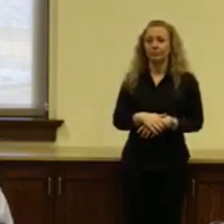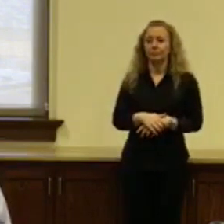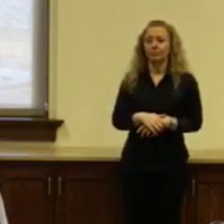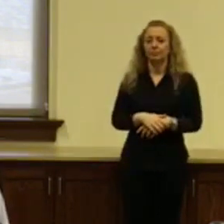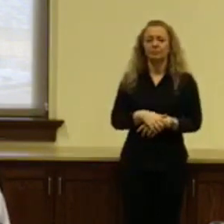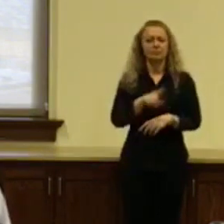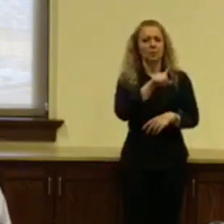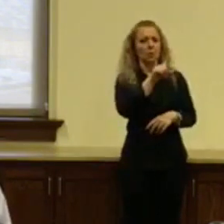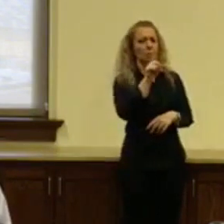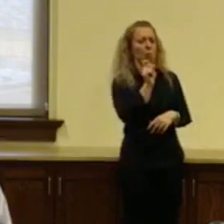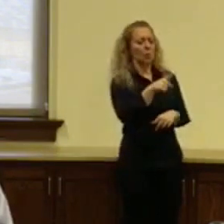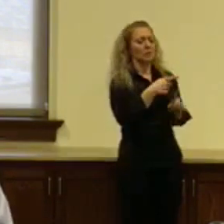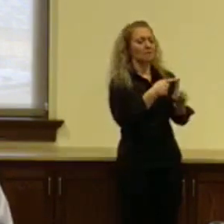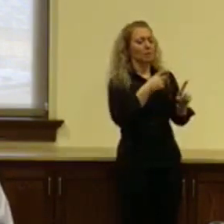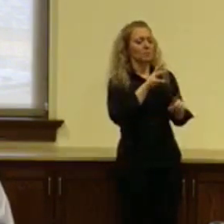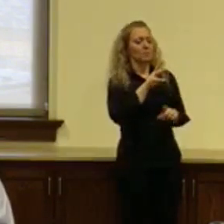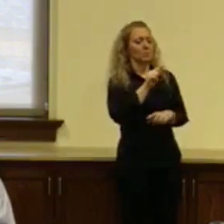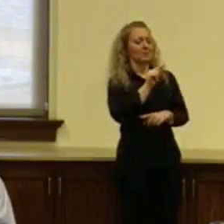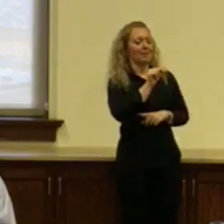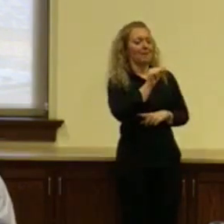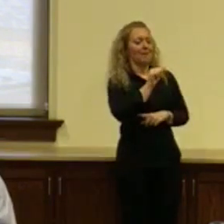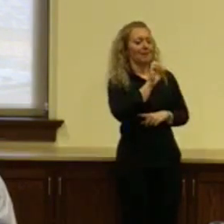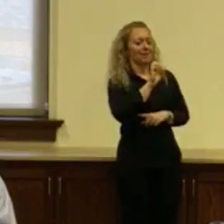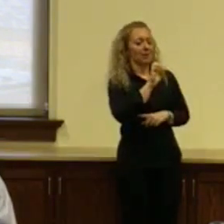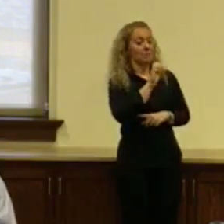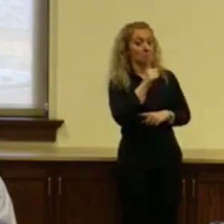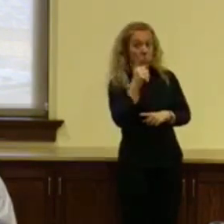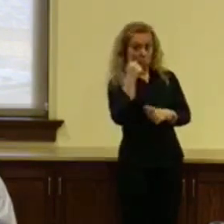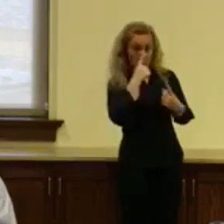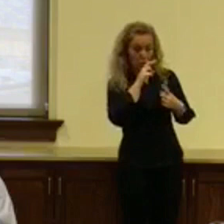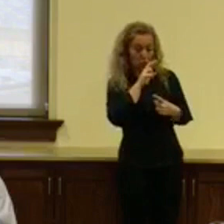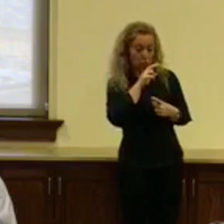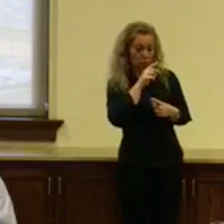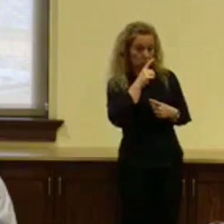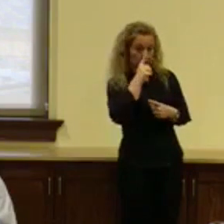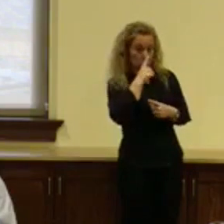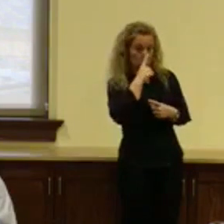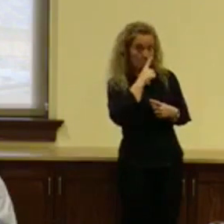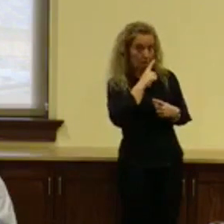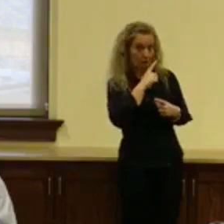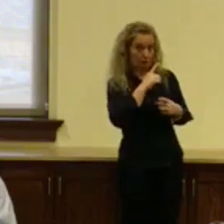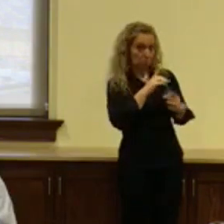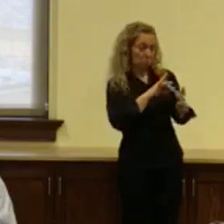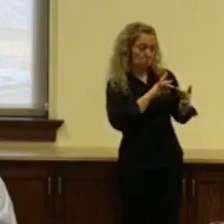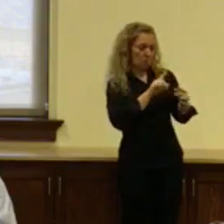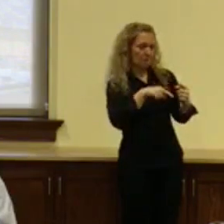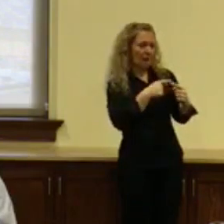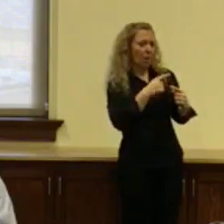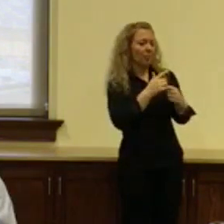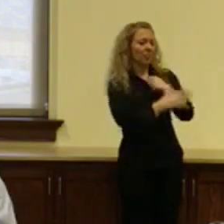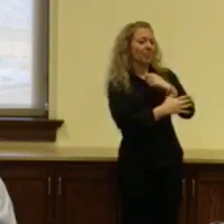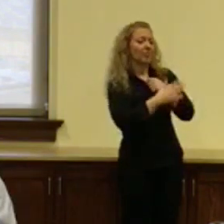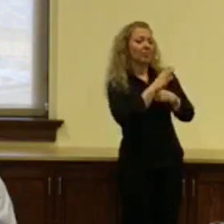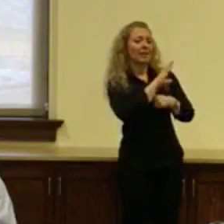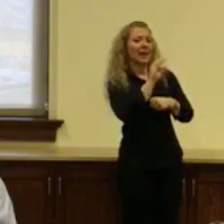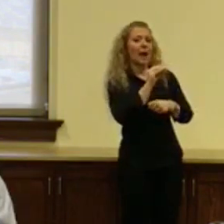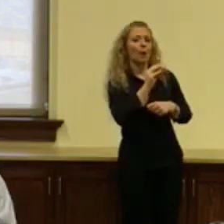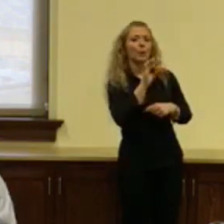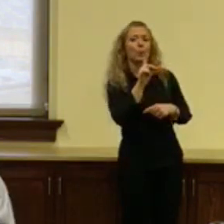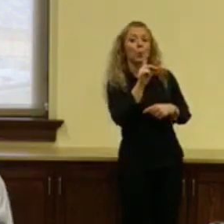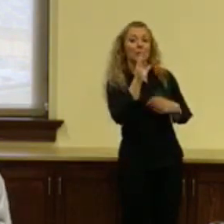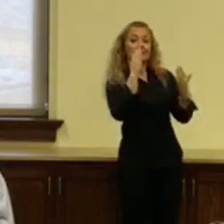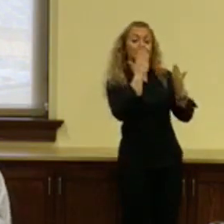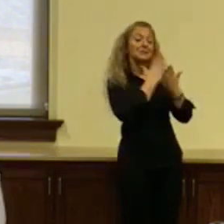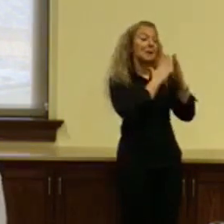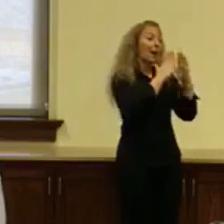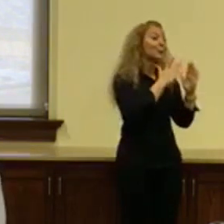This question again from WTAE. Can the county executive please address the mood of the county? It seems like every household has good days and